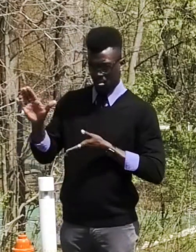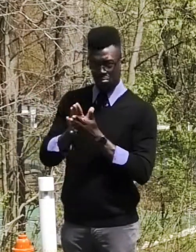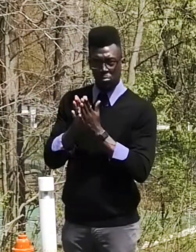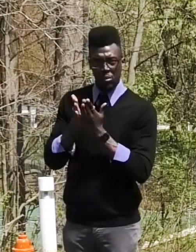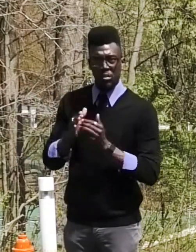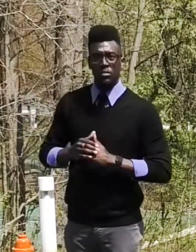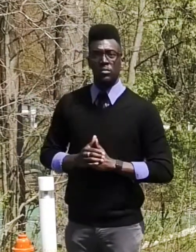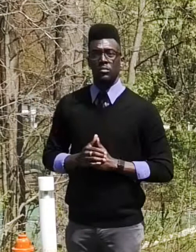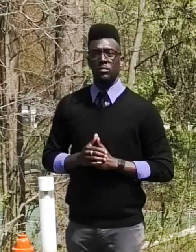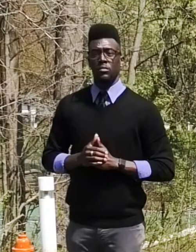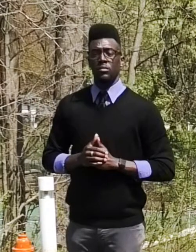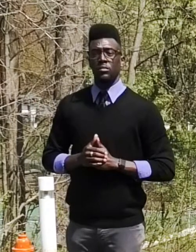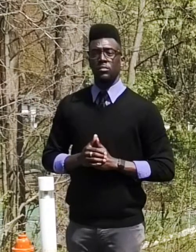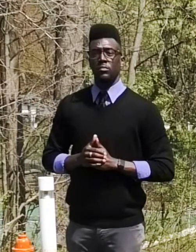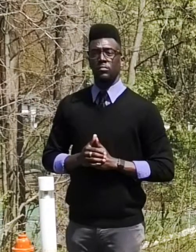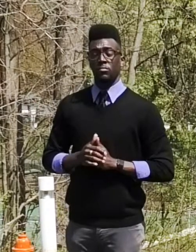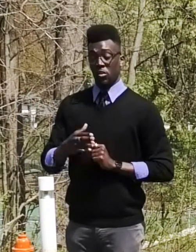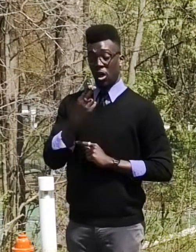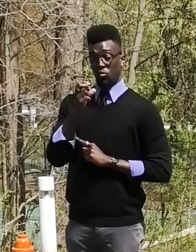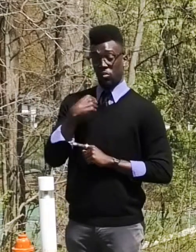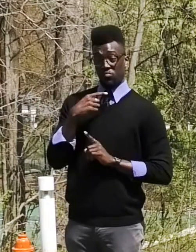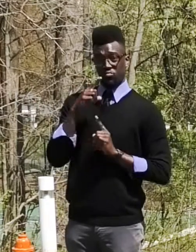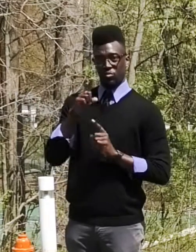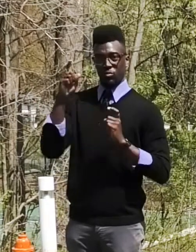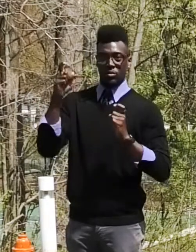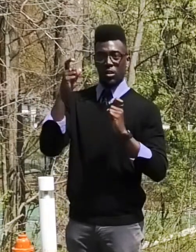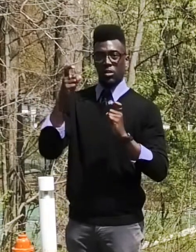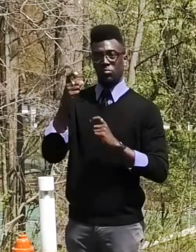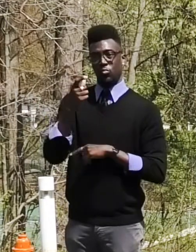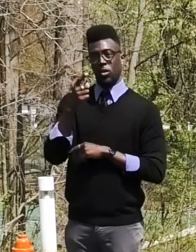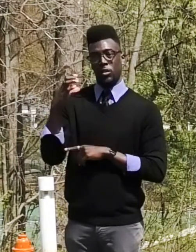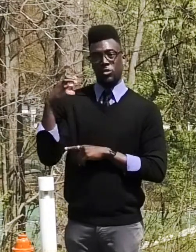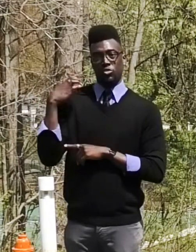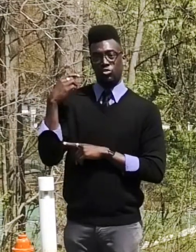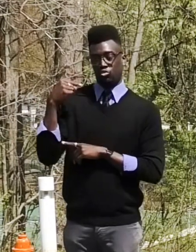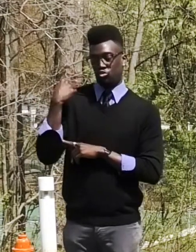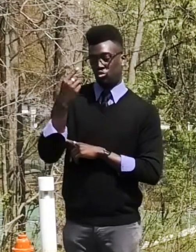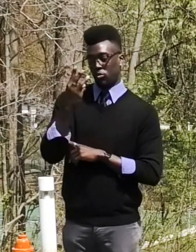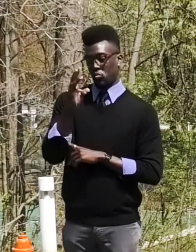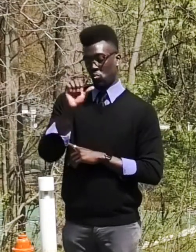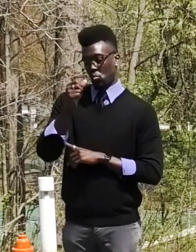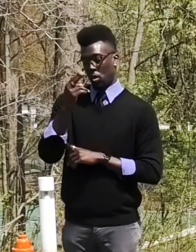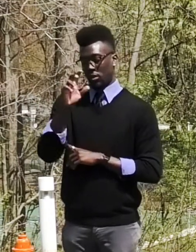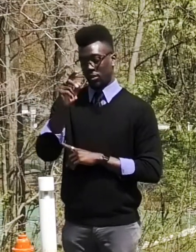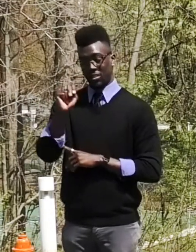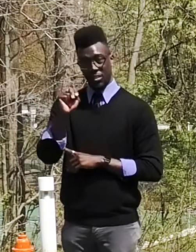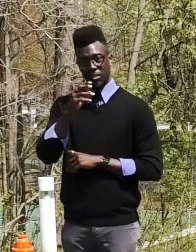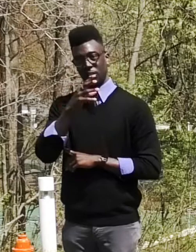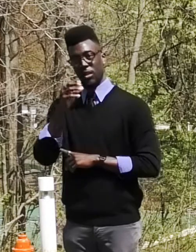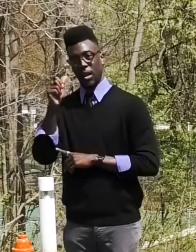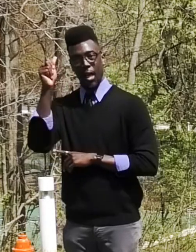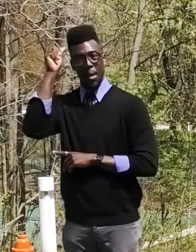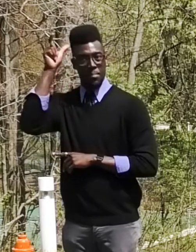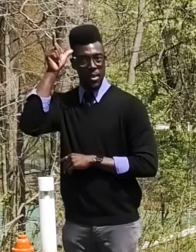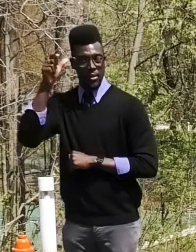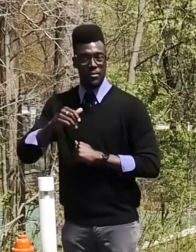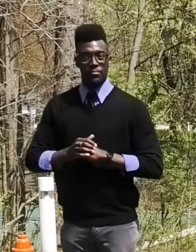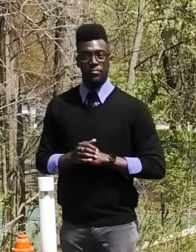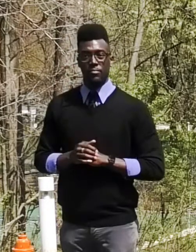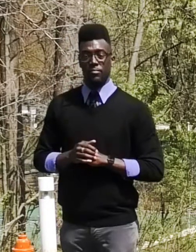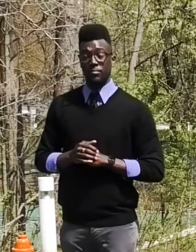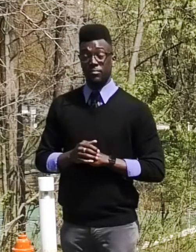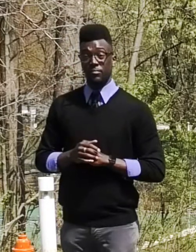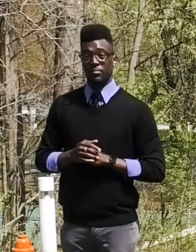celebrated President George Washington and President Abraham Lincoln. I never knew about